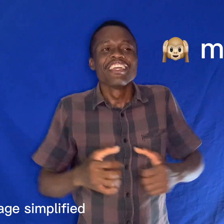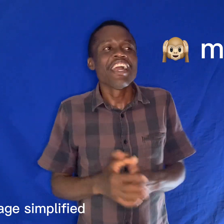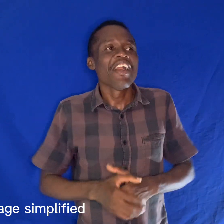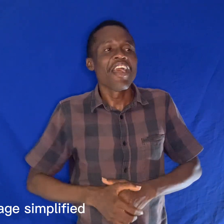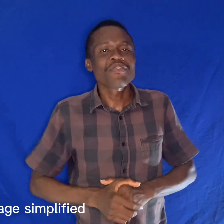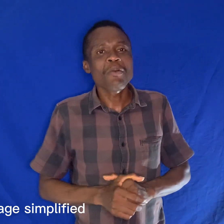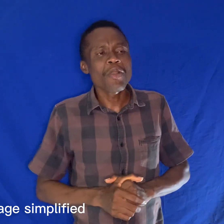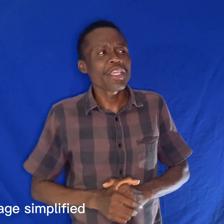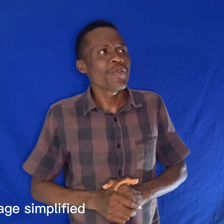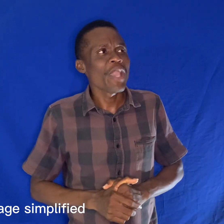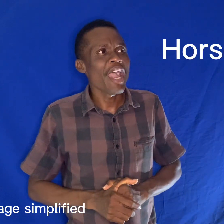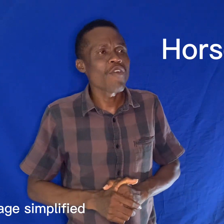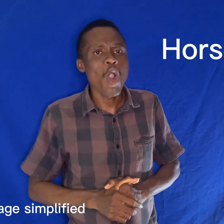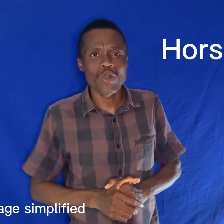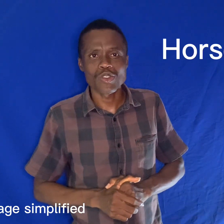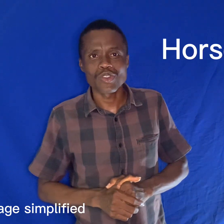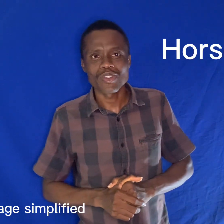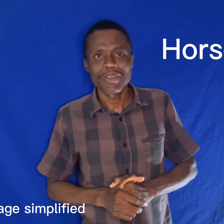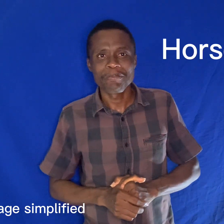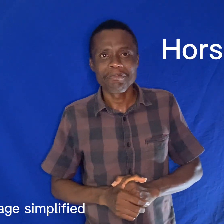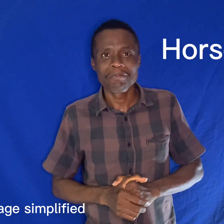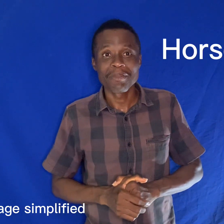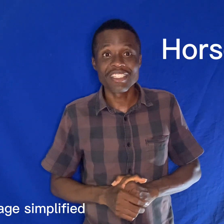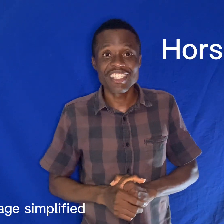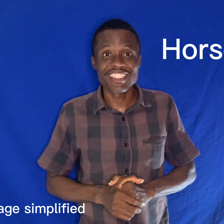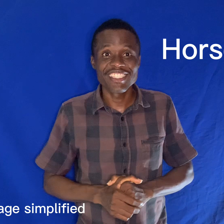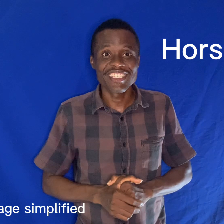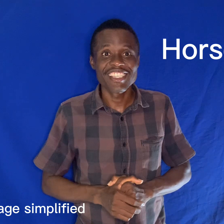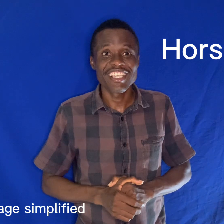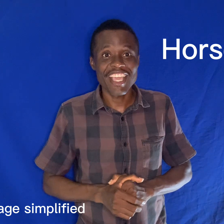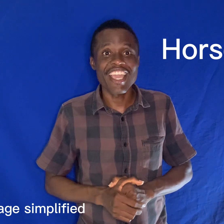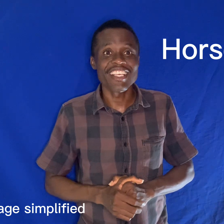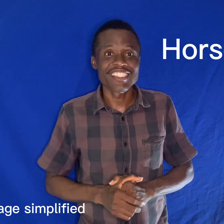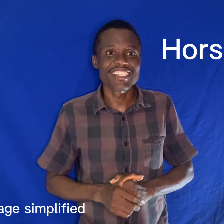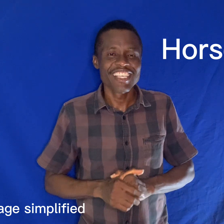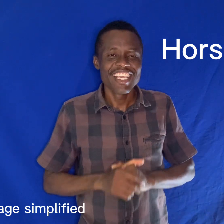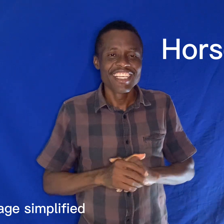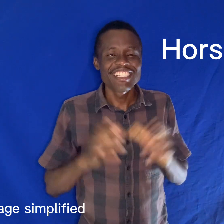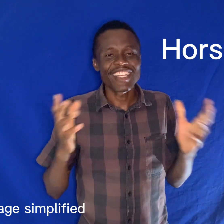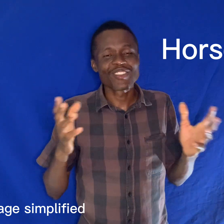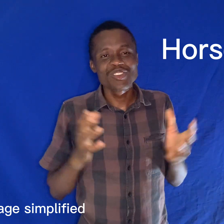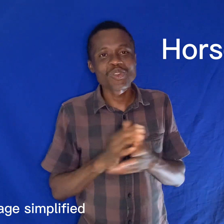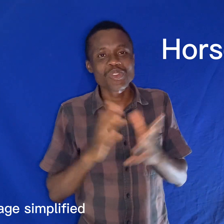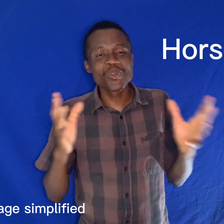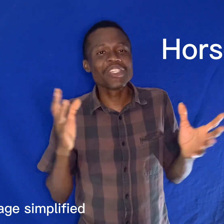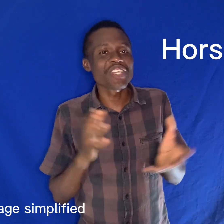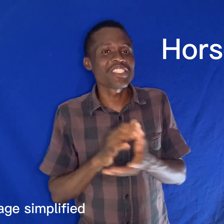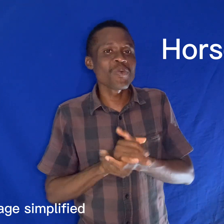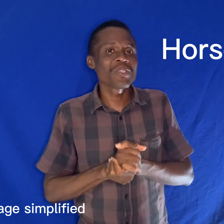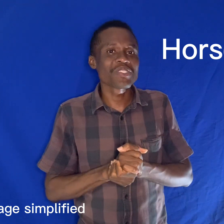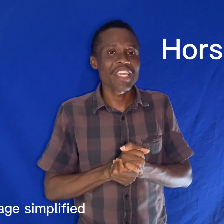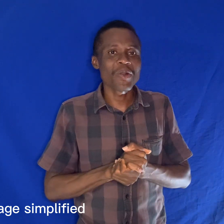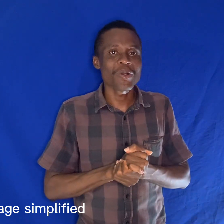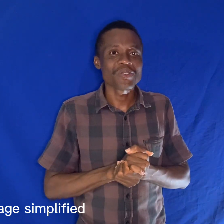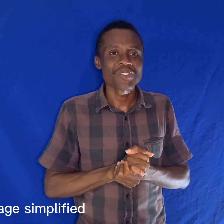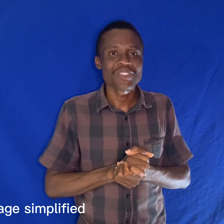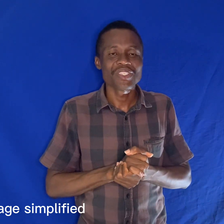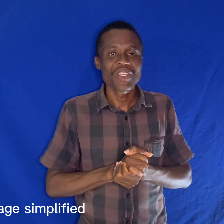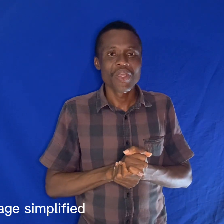Now, after monkey, we have horse. Is it? Yes. There are two interesting ways to sign horse.